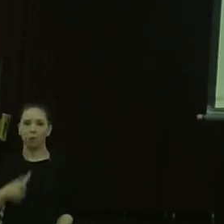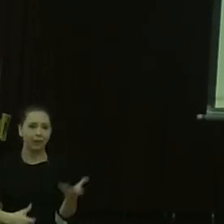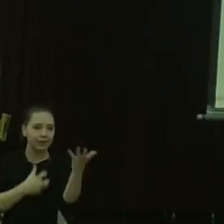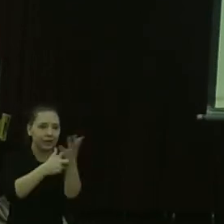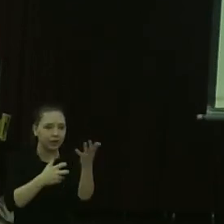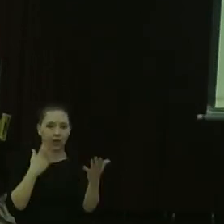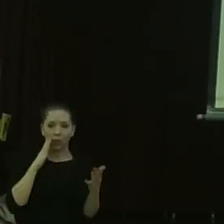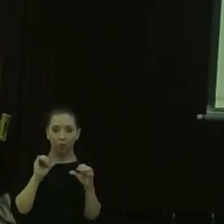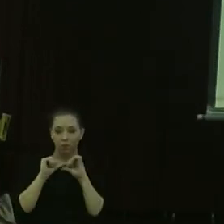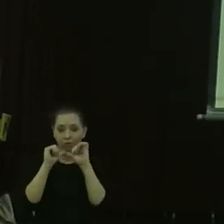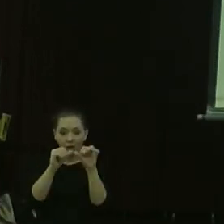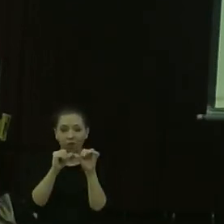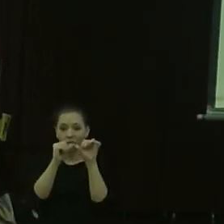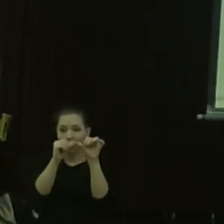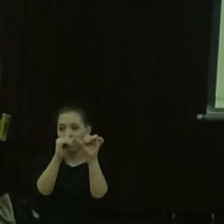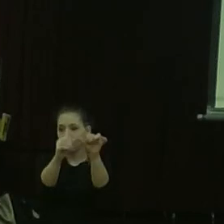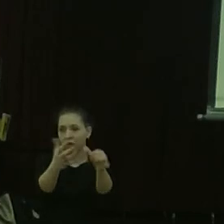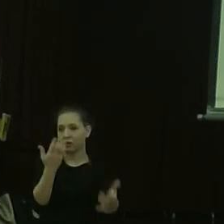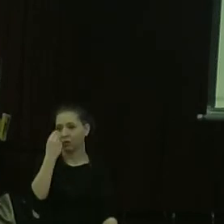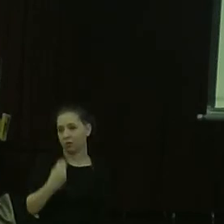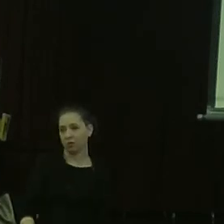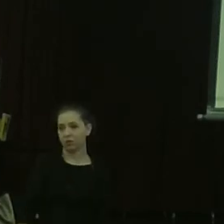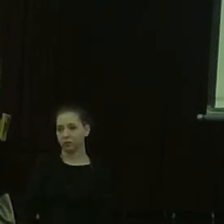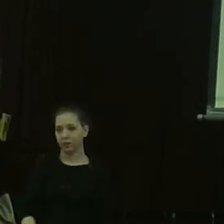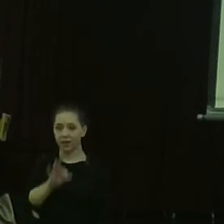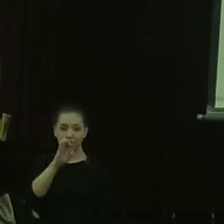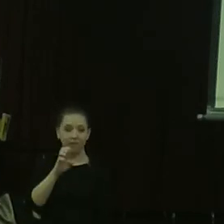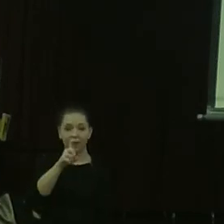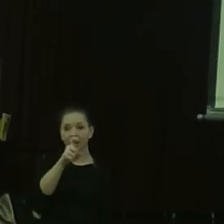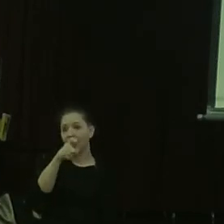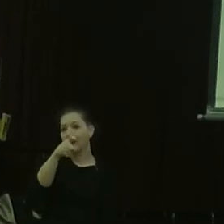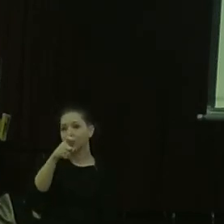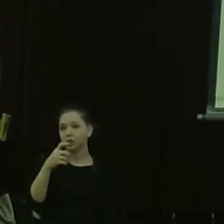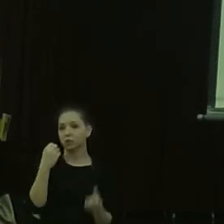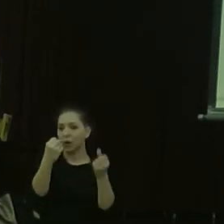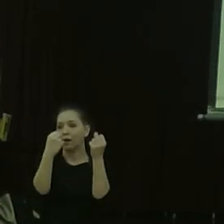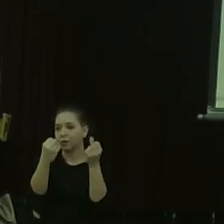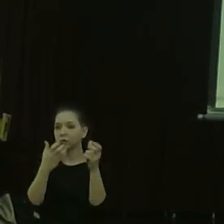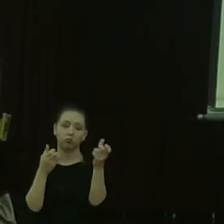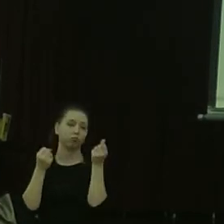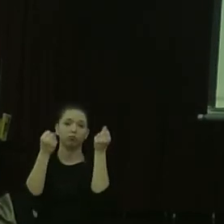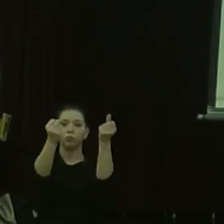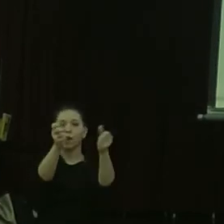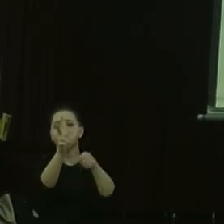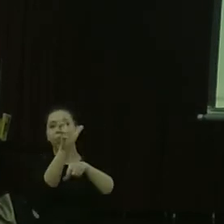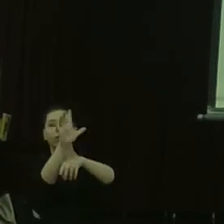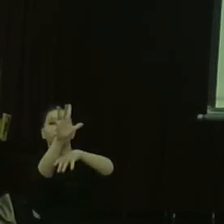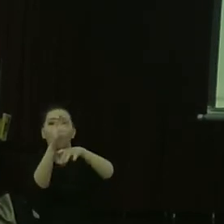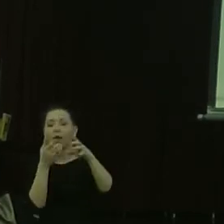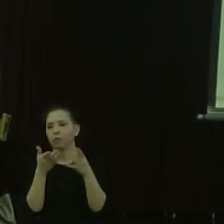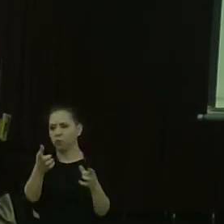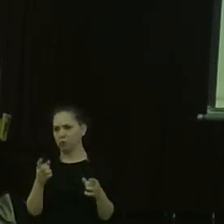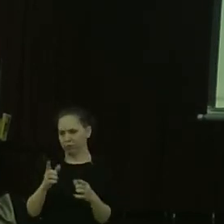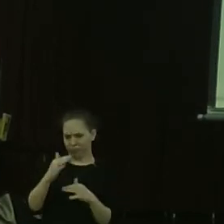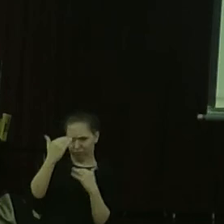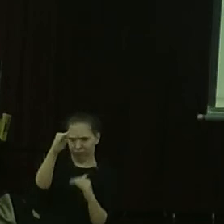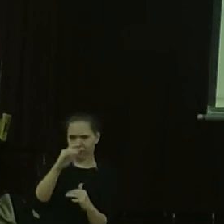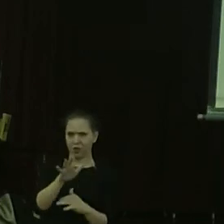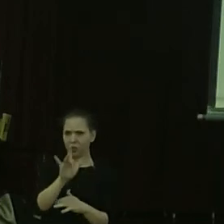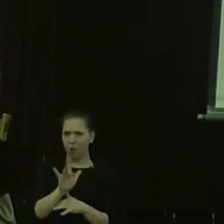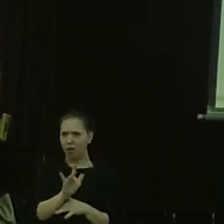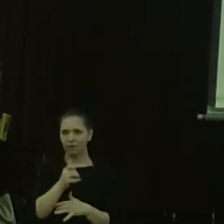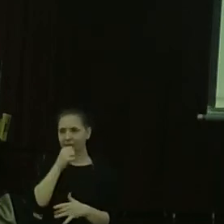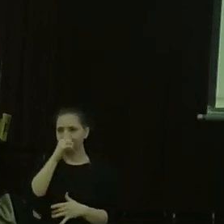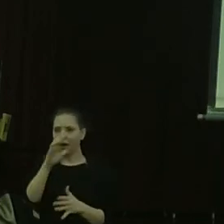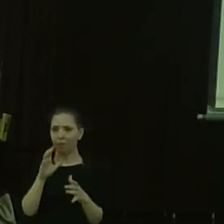will continue to do it. FedEx drivers all driving 35 through the 25 zone. It's not